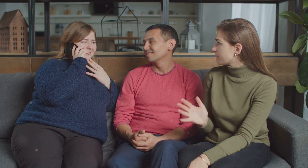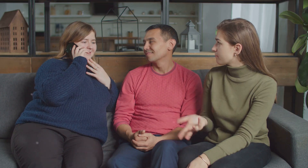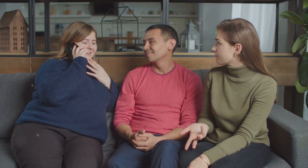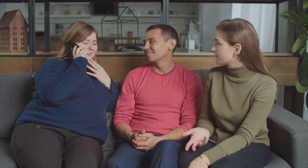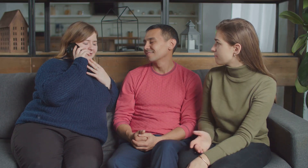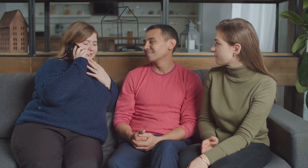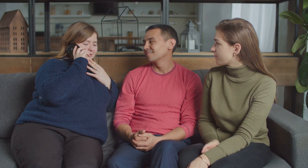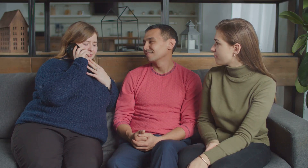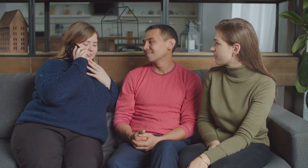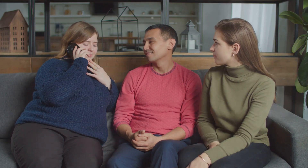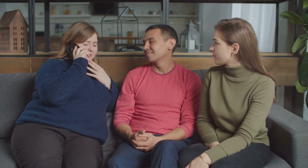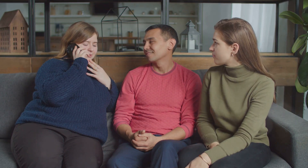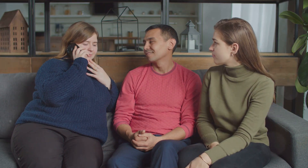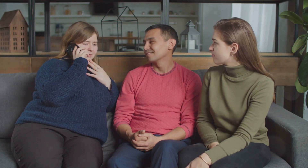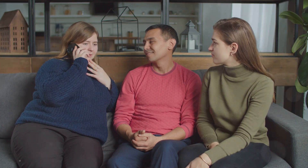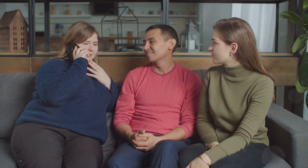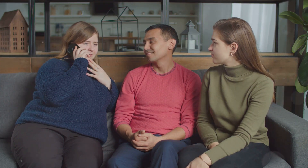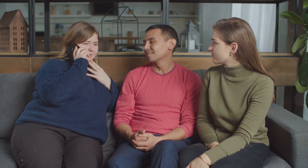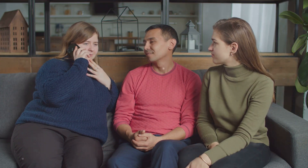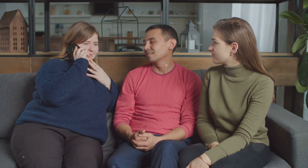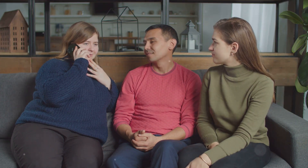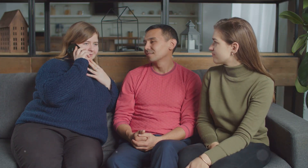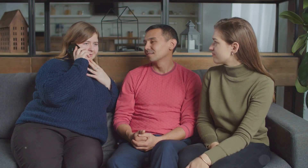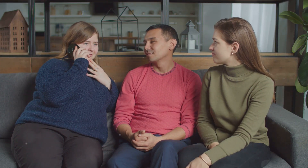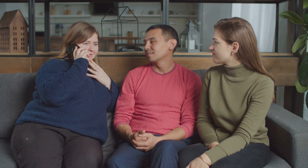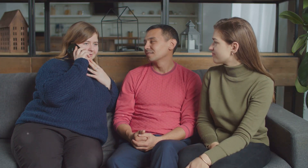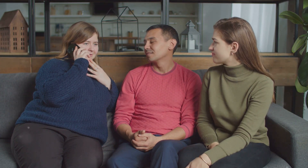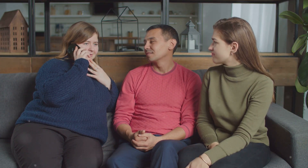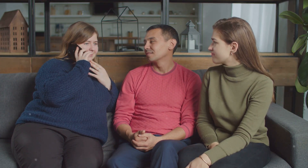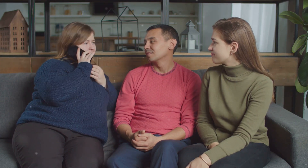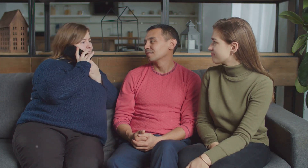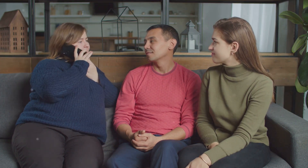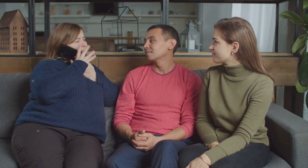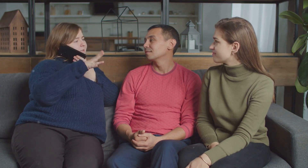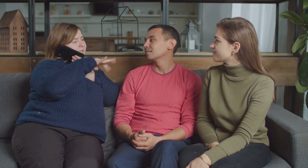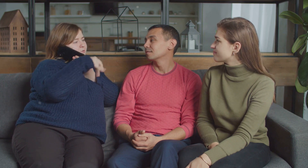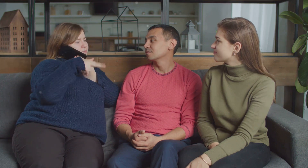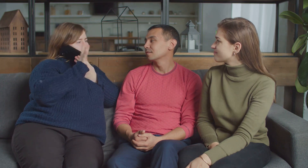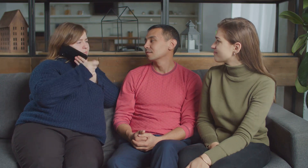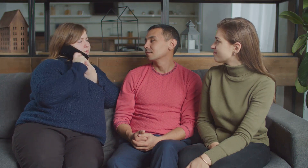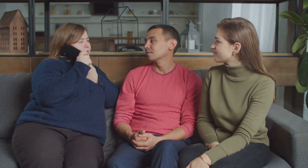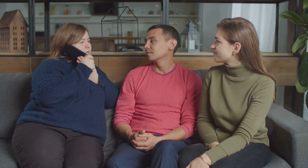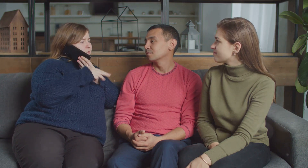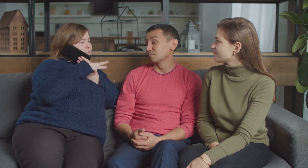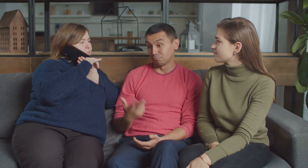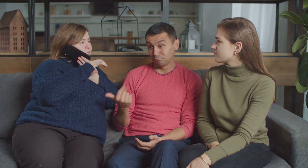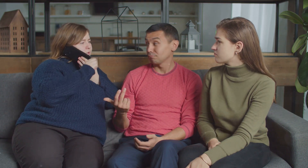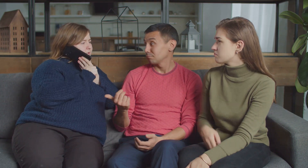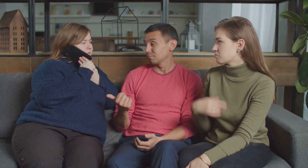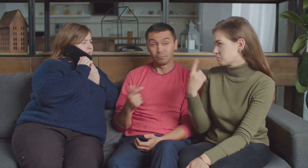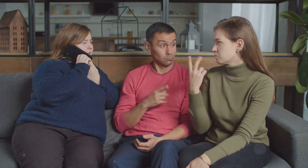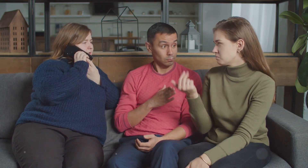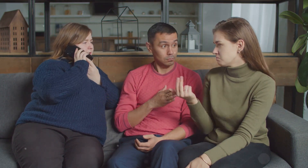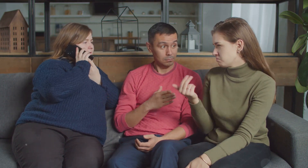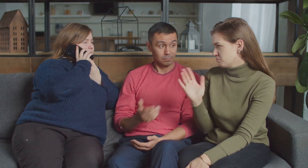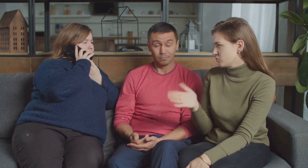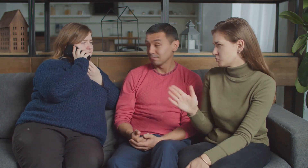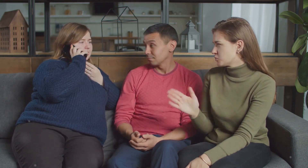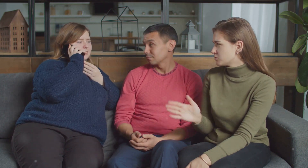with a hammer. That's why there's such a strong push to preserve ASL and resist the imposition of spoken English. ASL is so